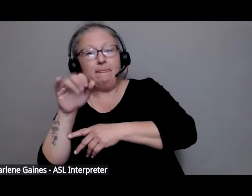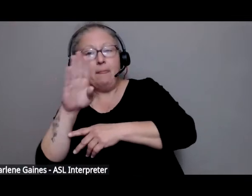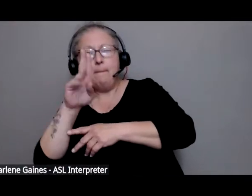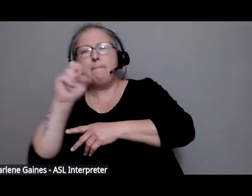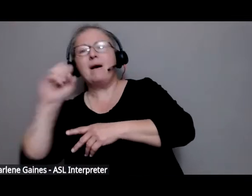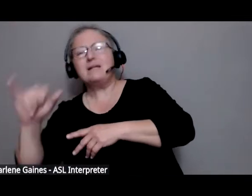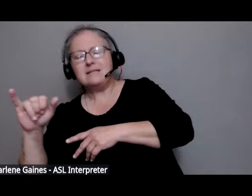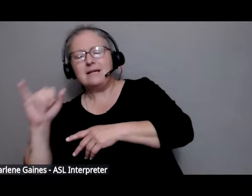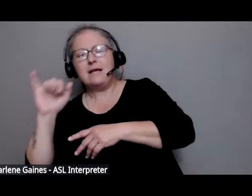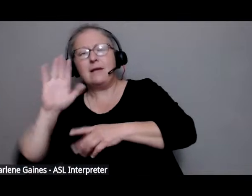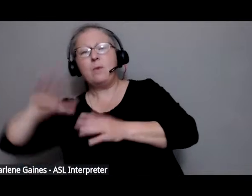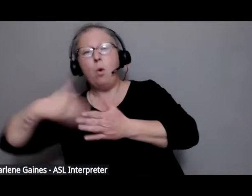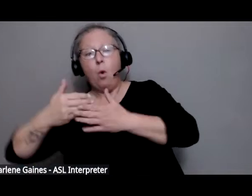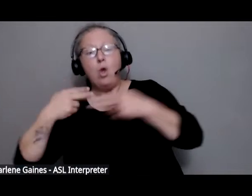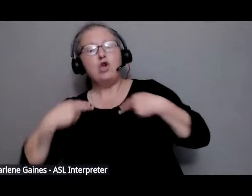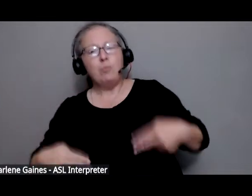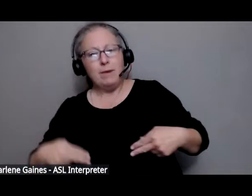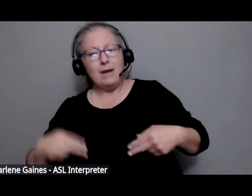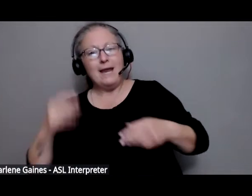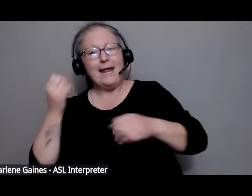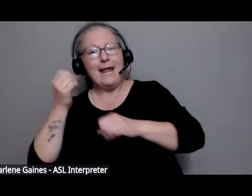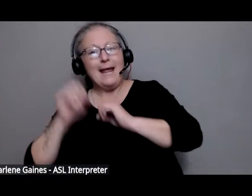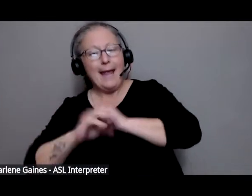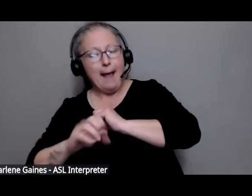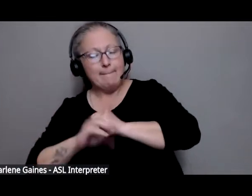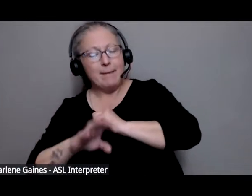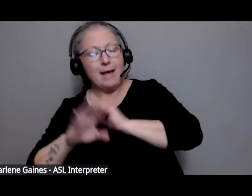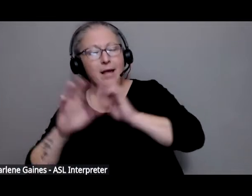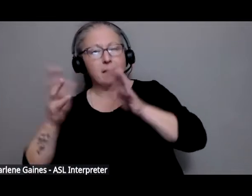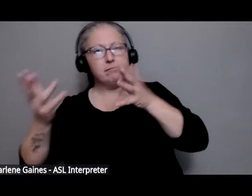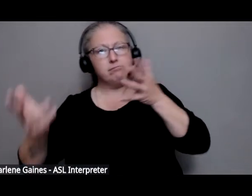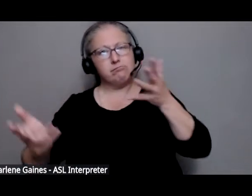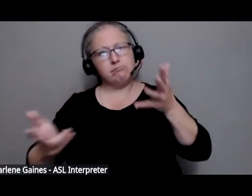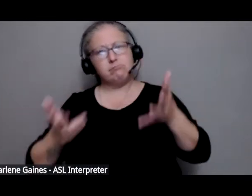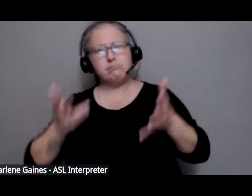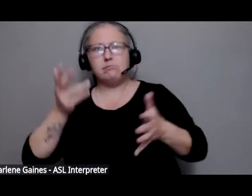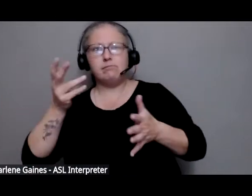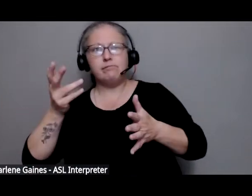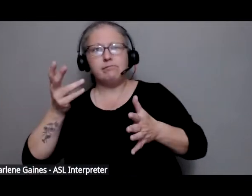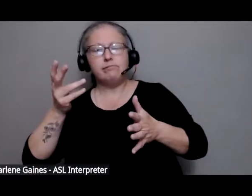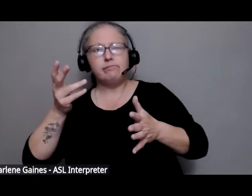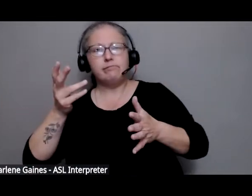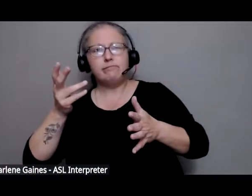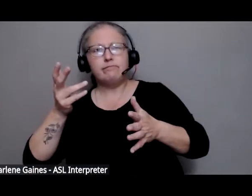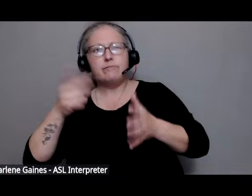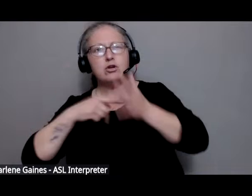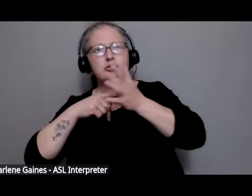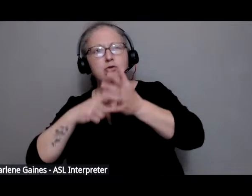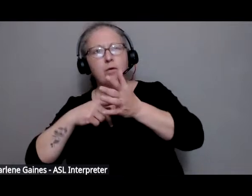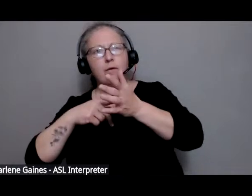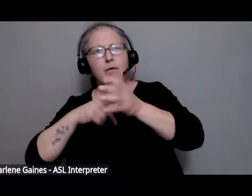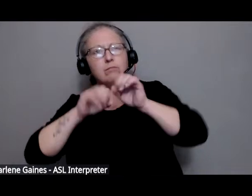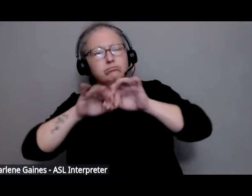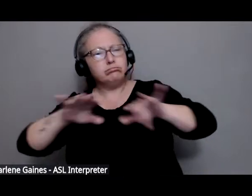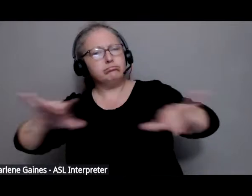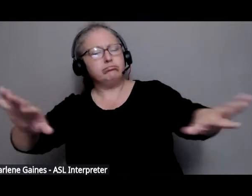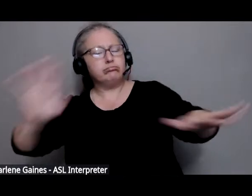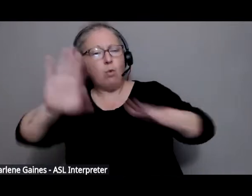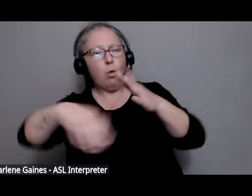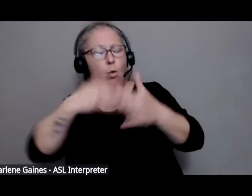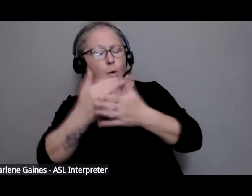to have the whole humanizing campaign sort of it reverberates through the entirety of the leadership program. I